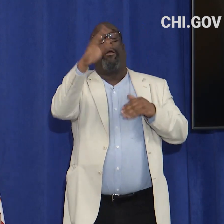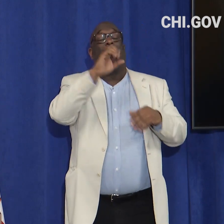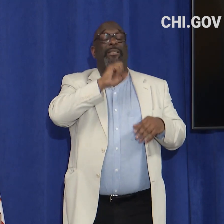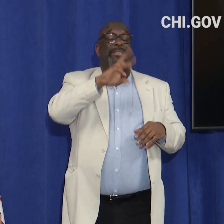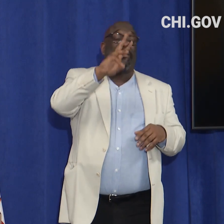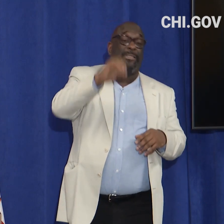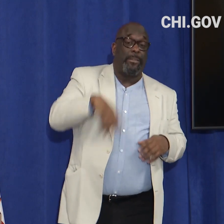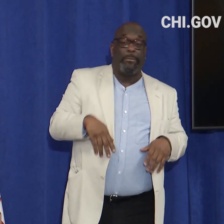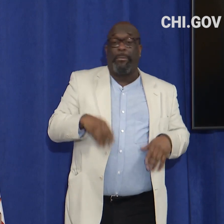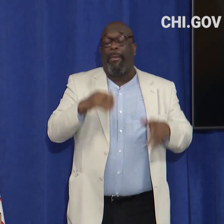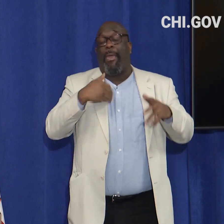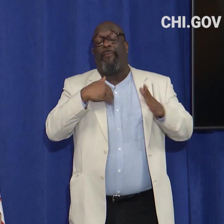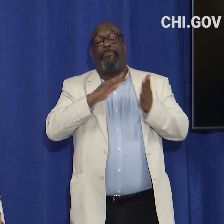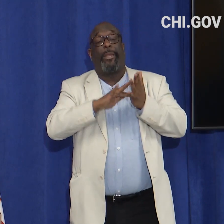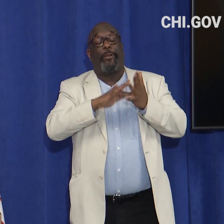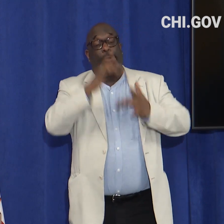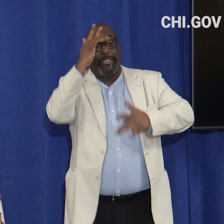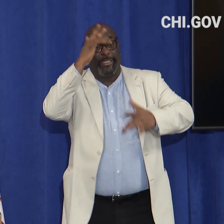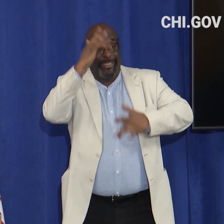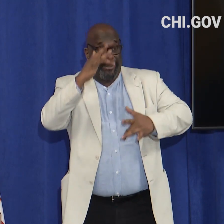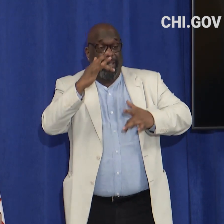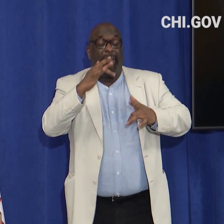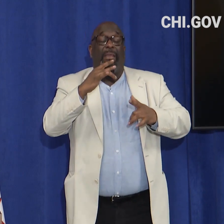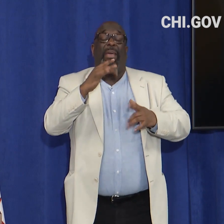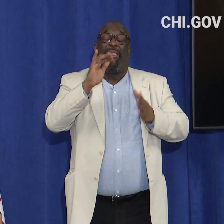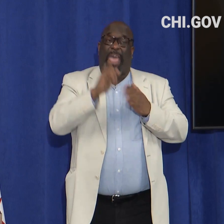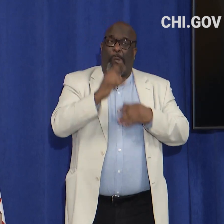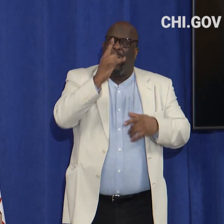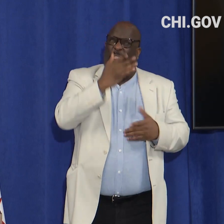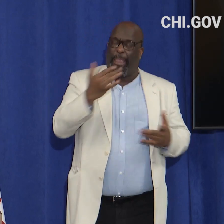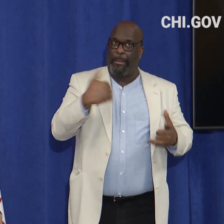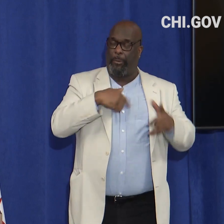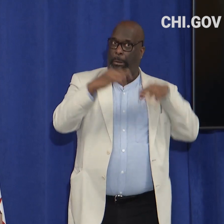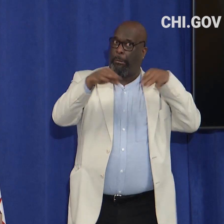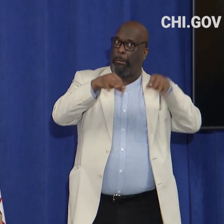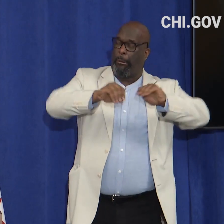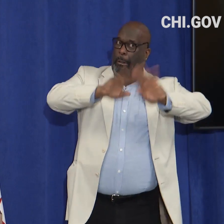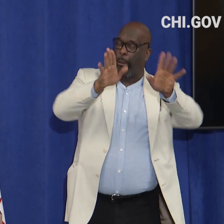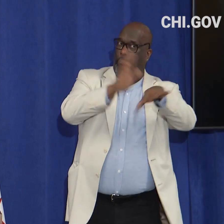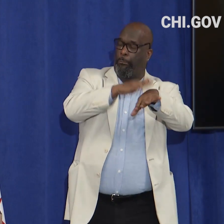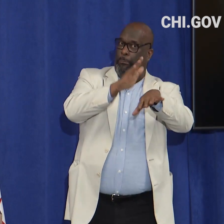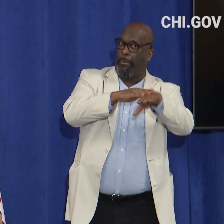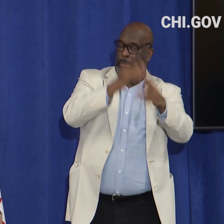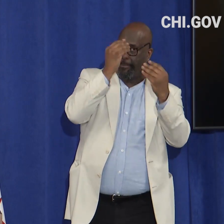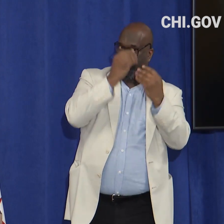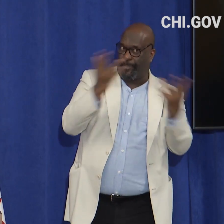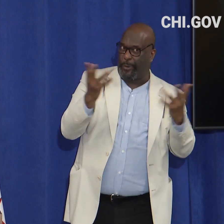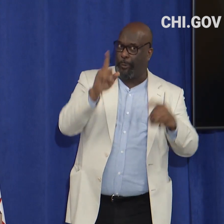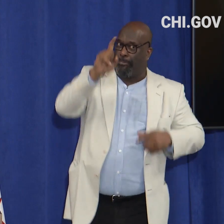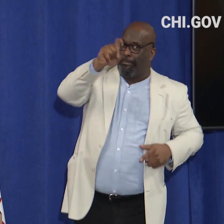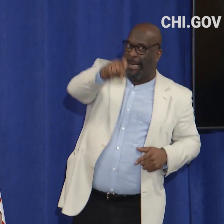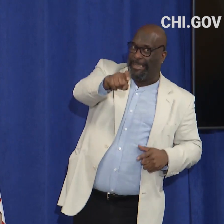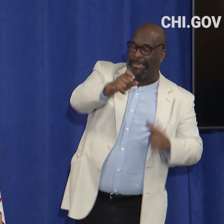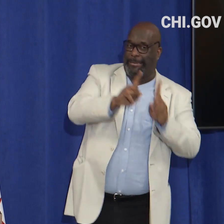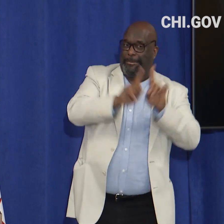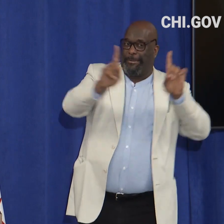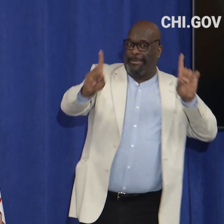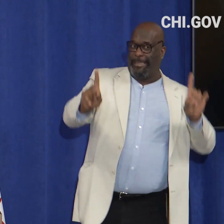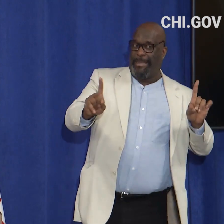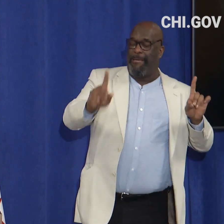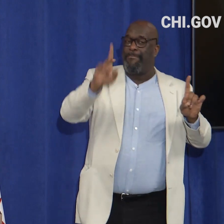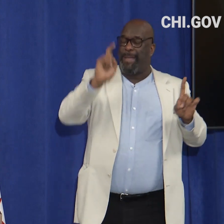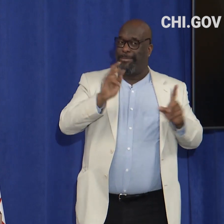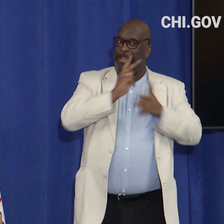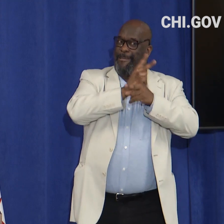underlying medical conditions, the very things that we've been very clear of emphasizing. You must take